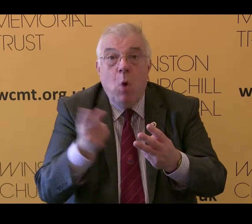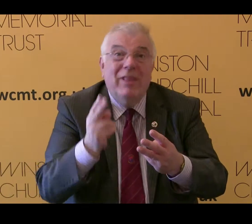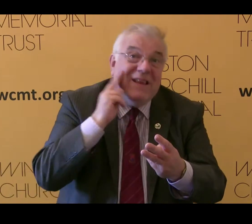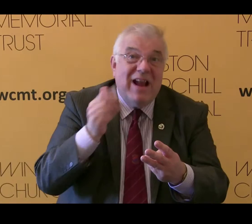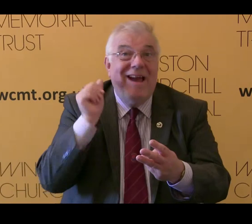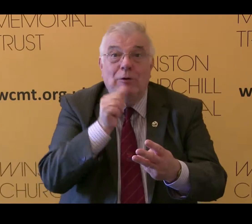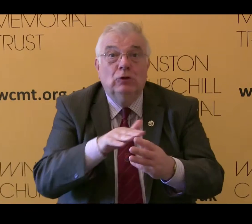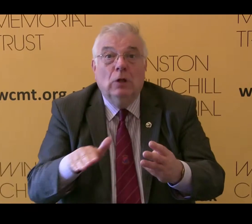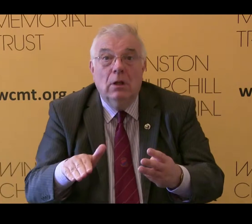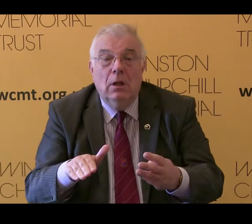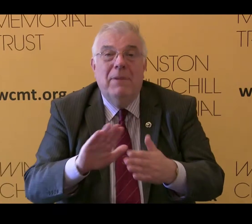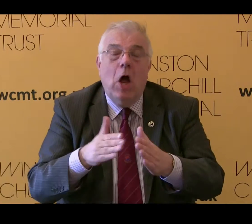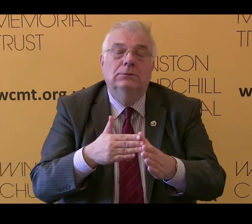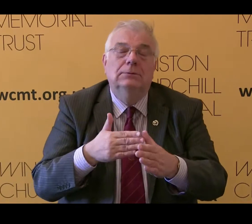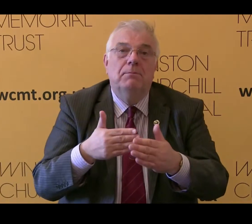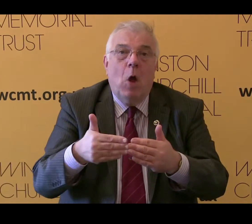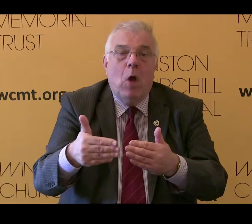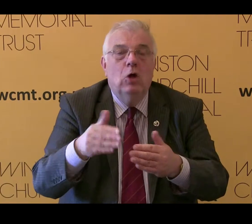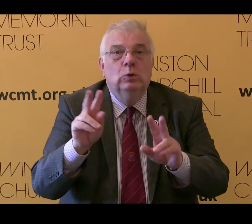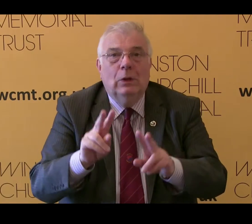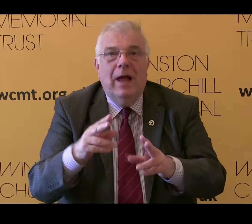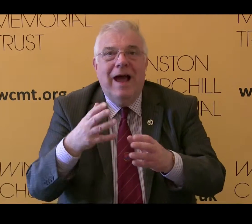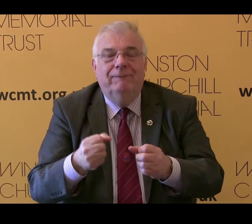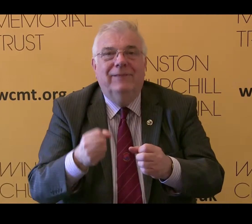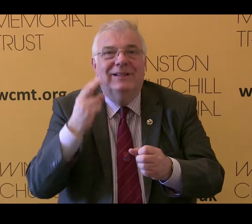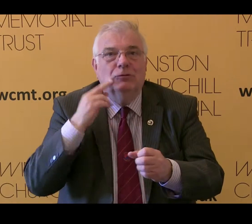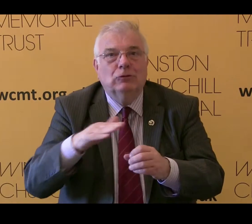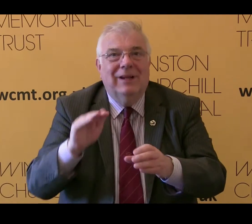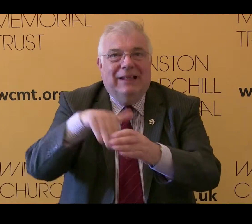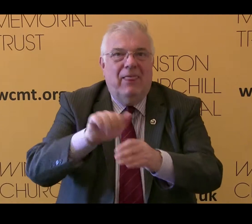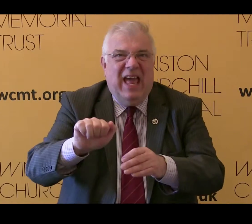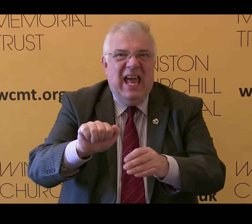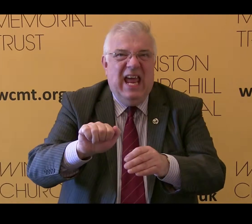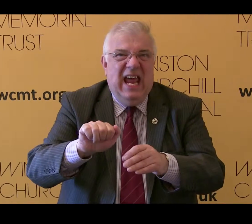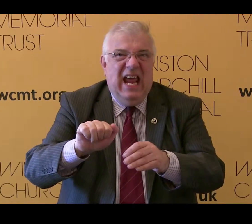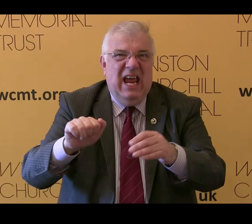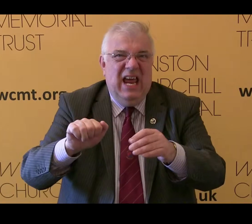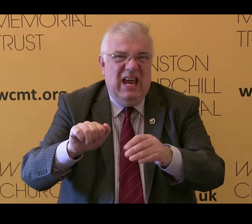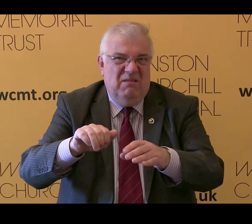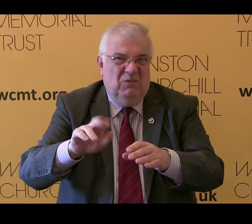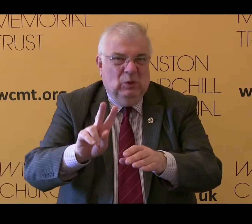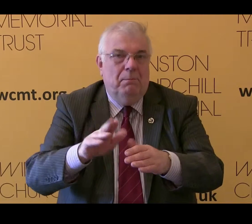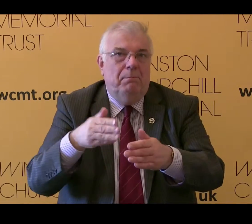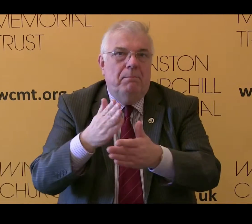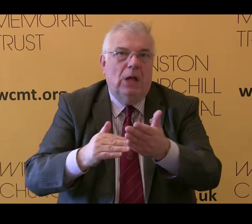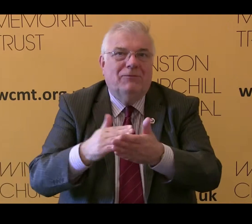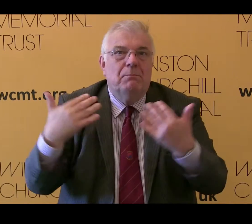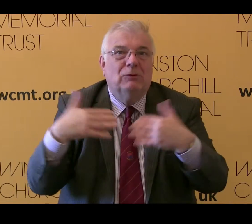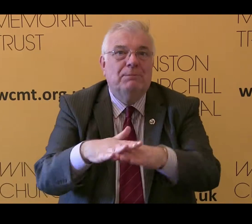hearing schools, because more schools now have got deaf children within mainstream schools, part of their mainstream education